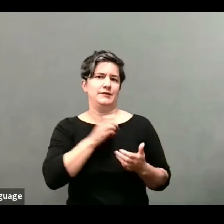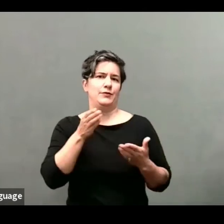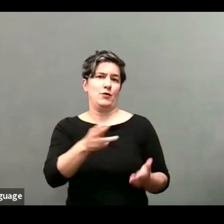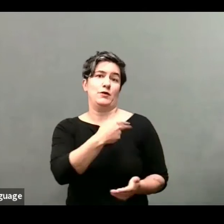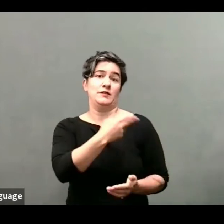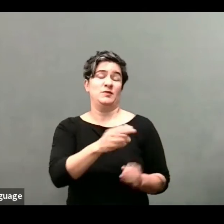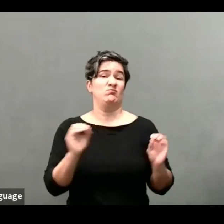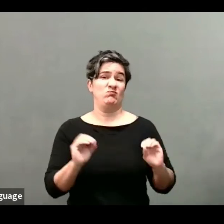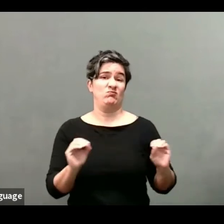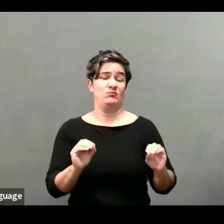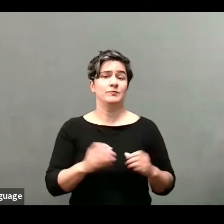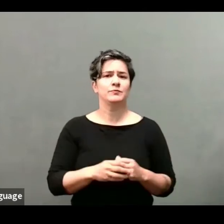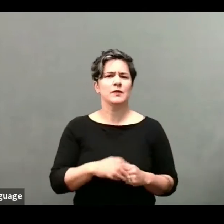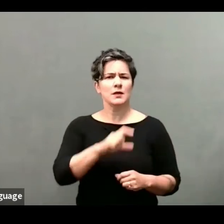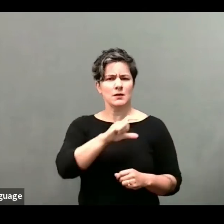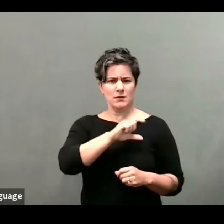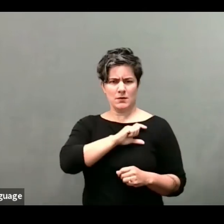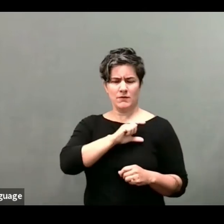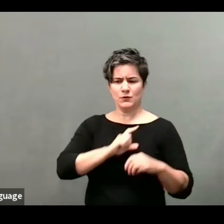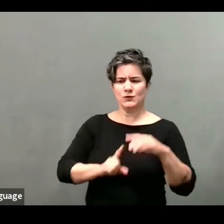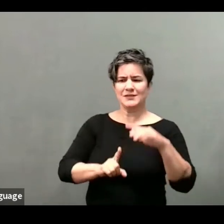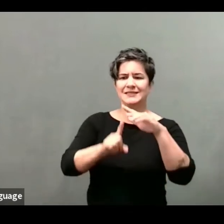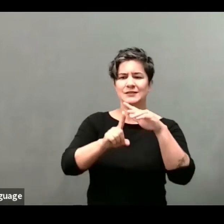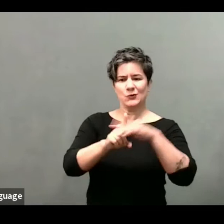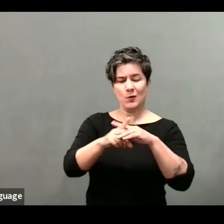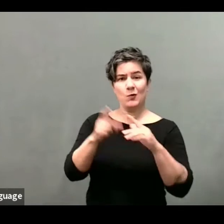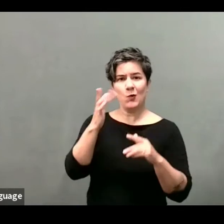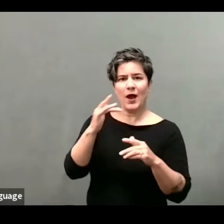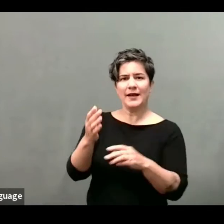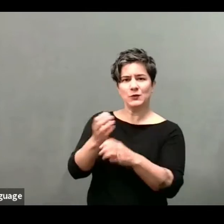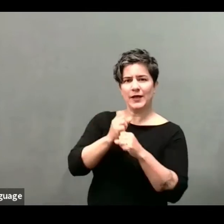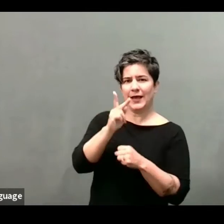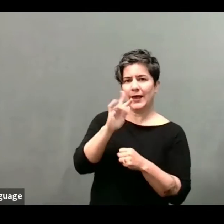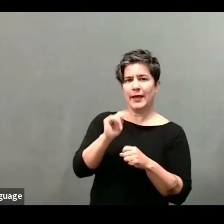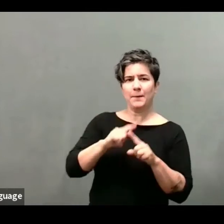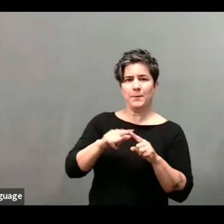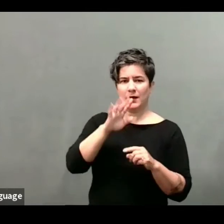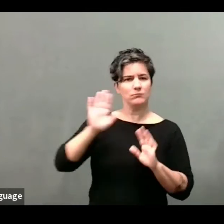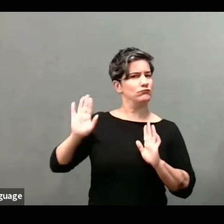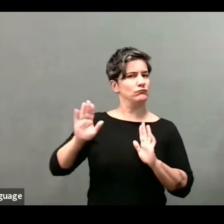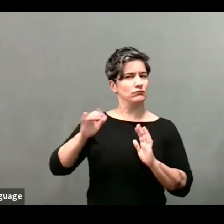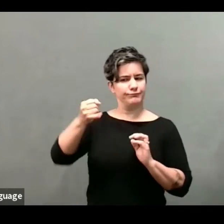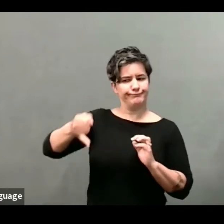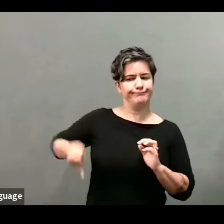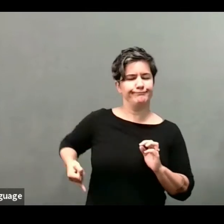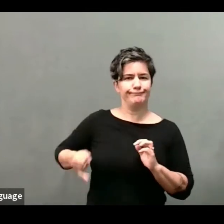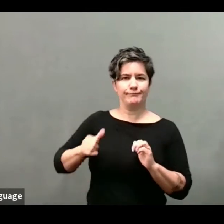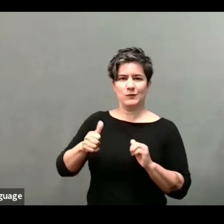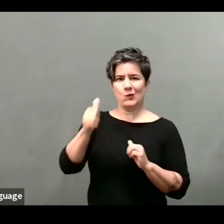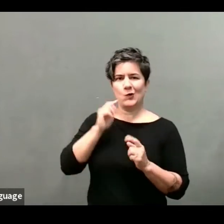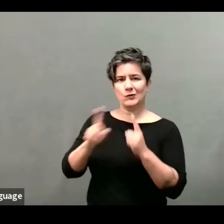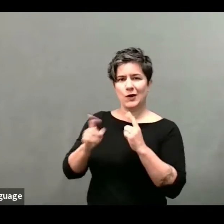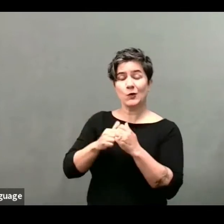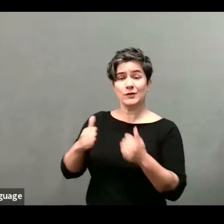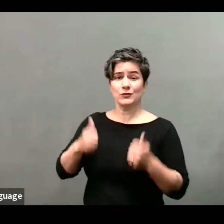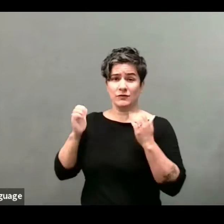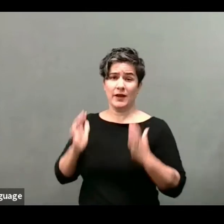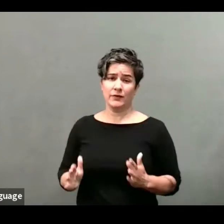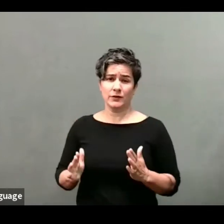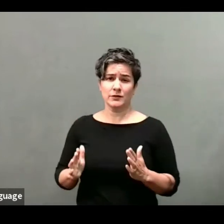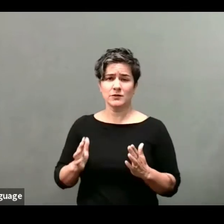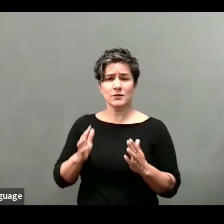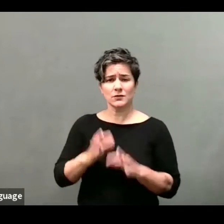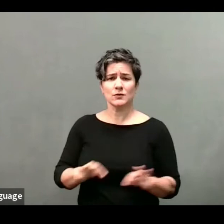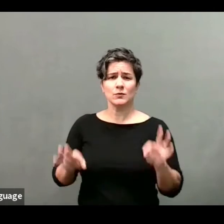hospital. Law enforcement will come to pick up the kit, but they won't talk with the survivor. And so that's an important thing